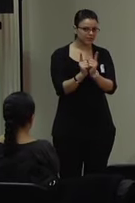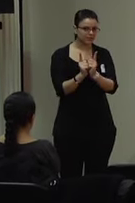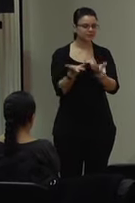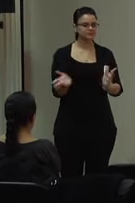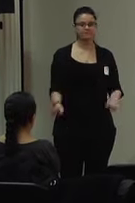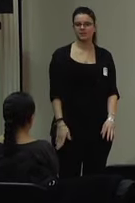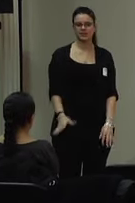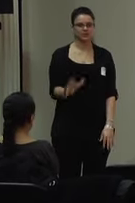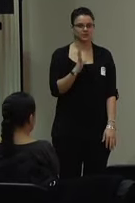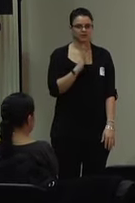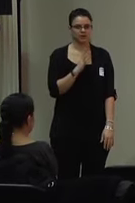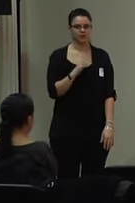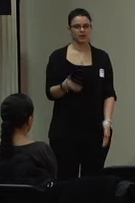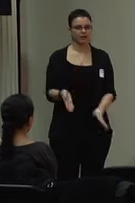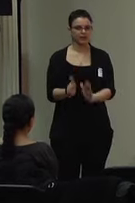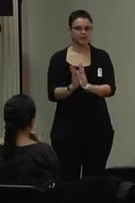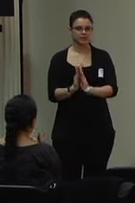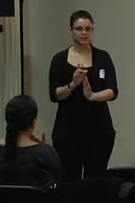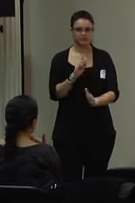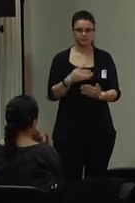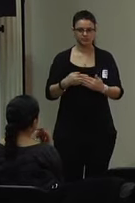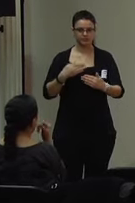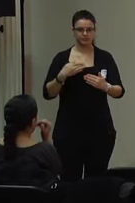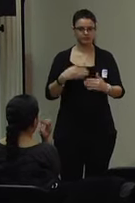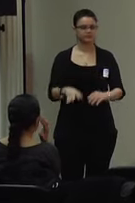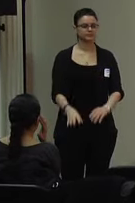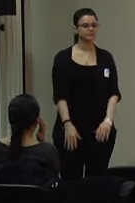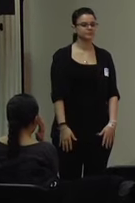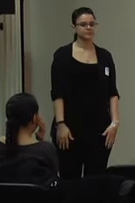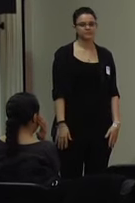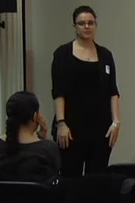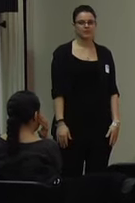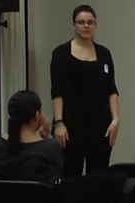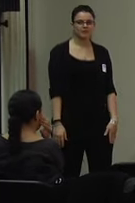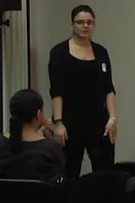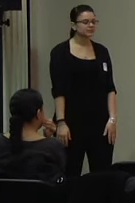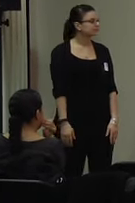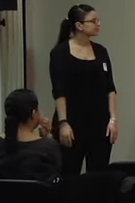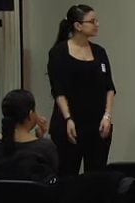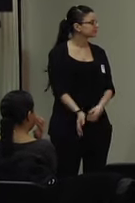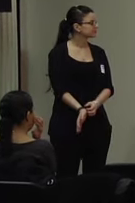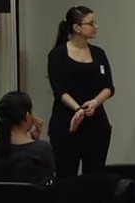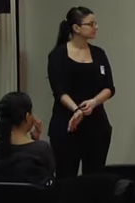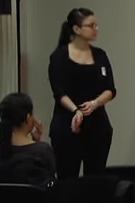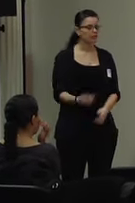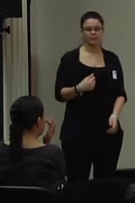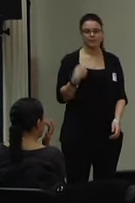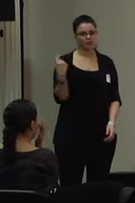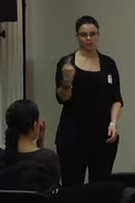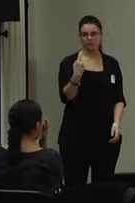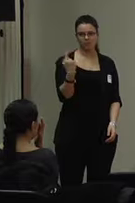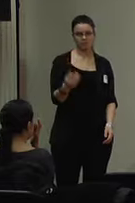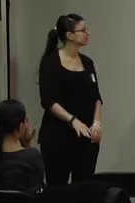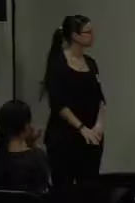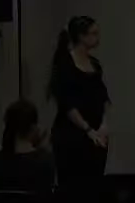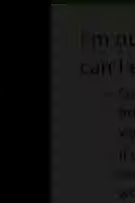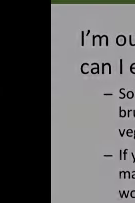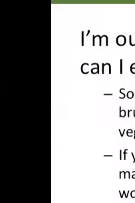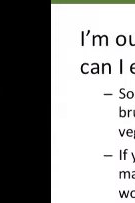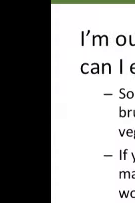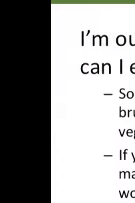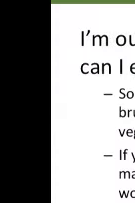it's seamless. And that's really what we're going for. Easy ways to make this seamless in your life. And I do this all the time and it really works for me.